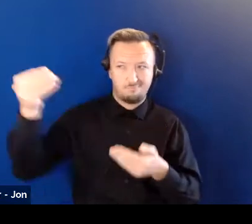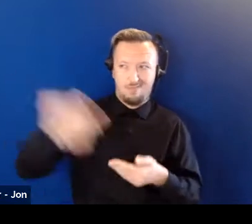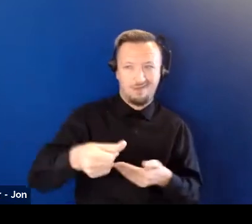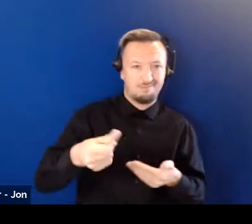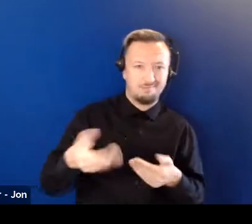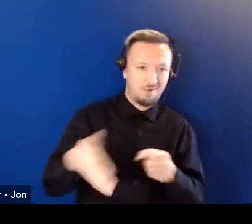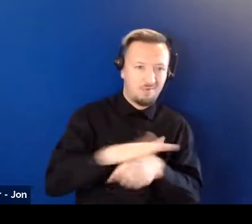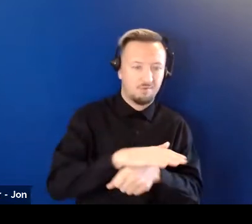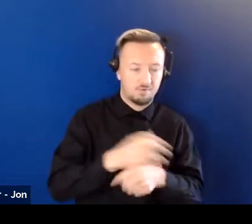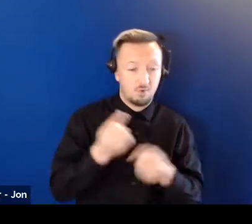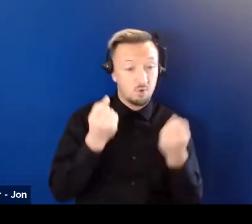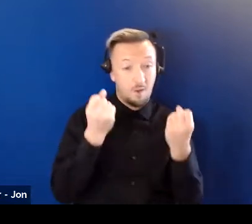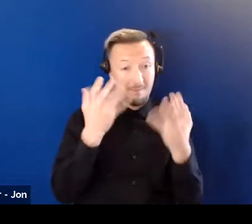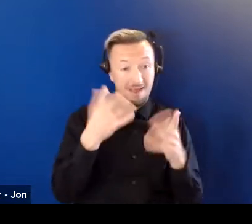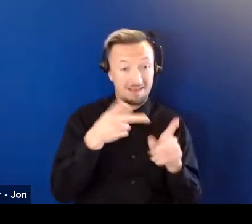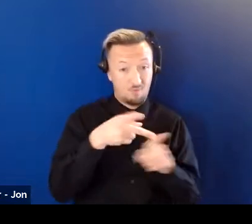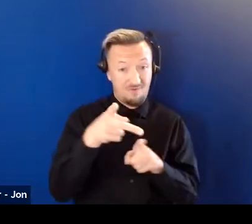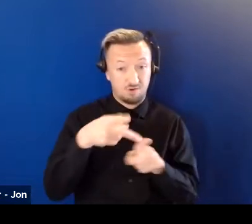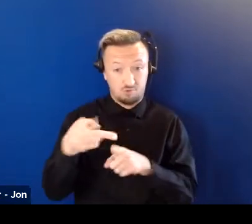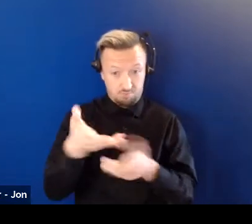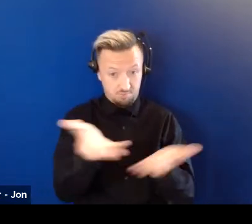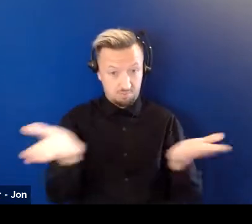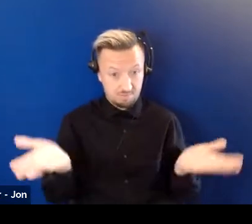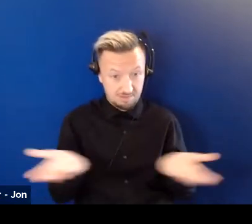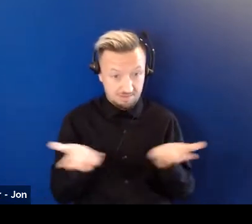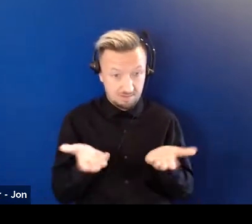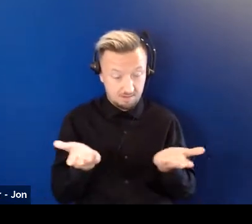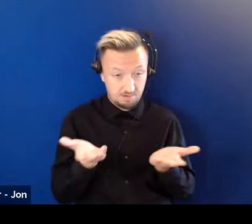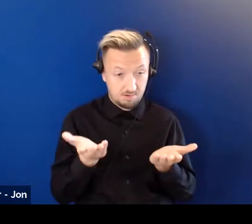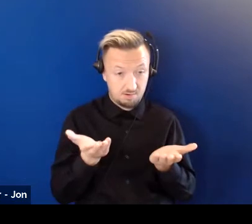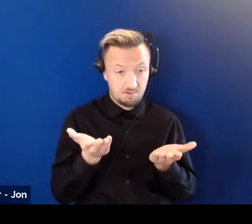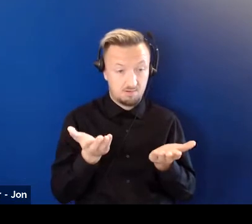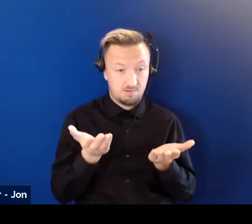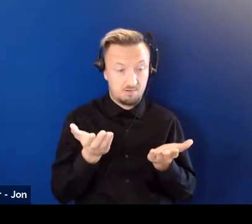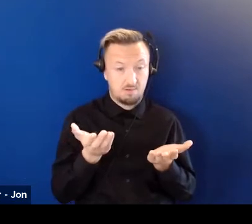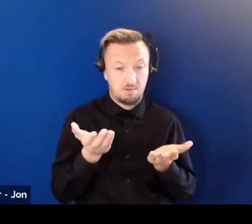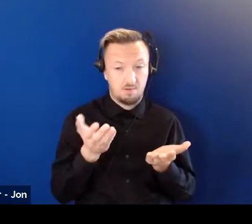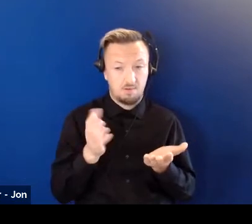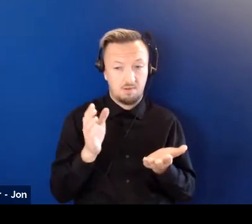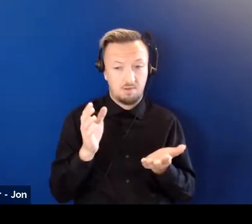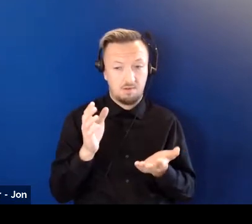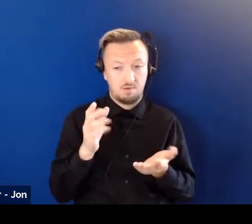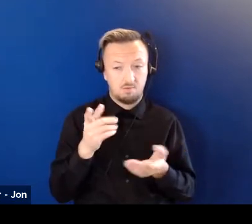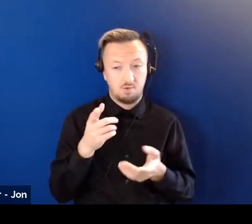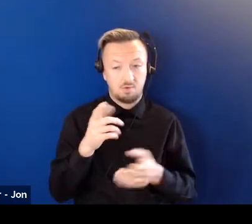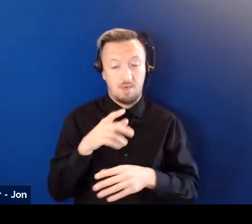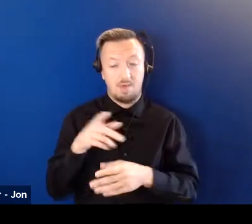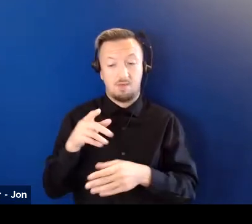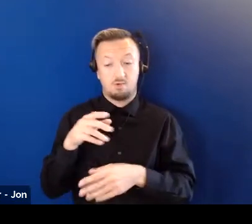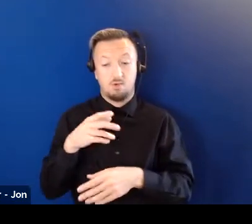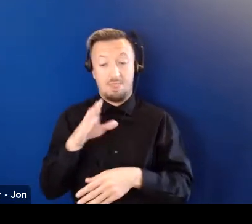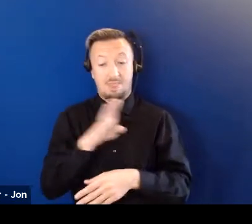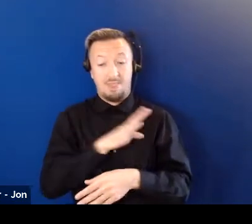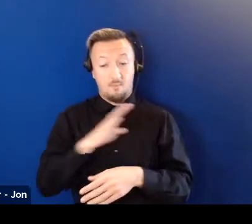many of the professionals who are sitting in the room are paid for their time to sit on this advisory